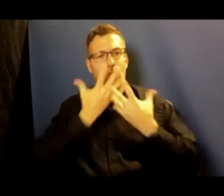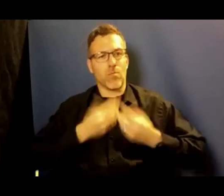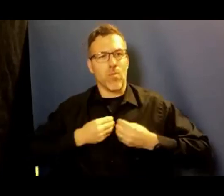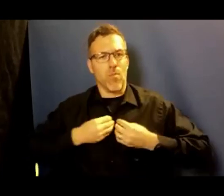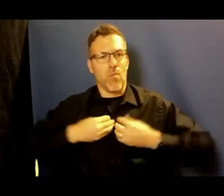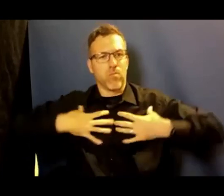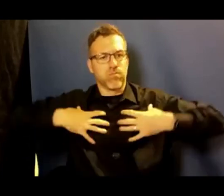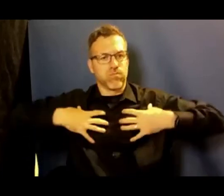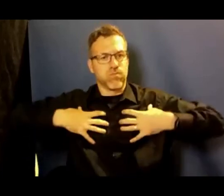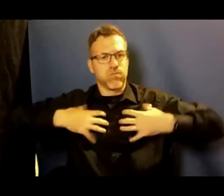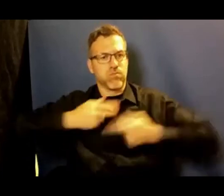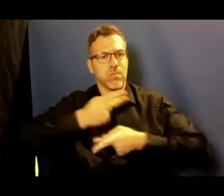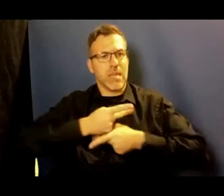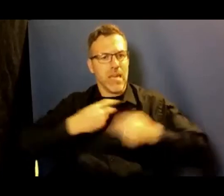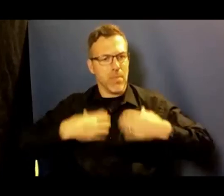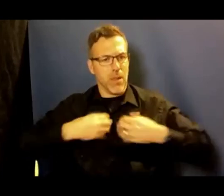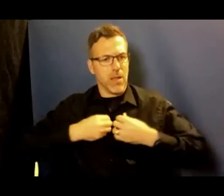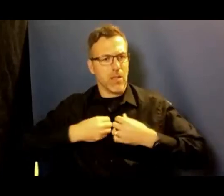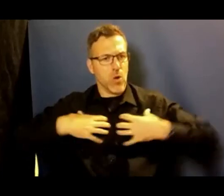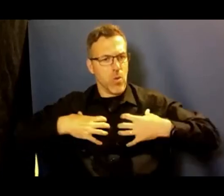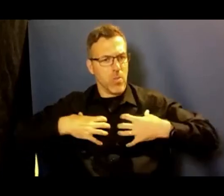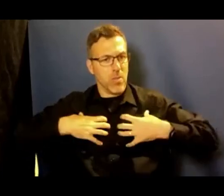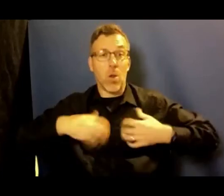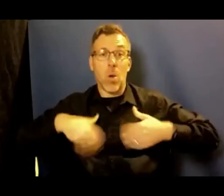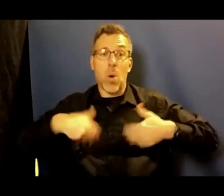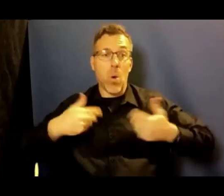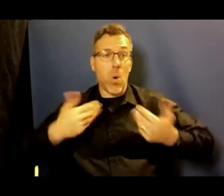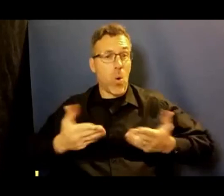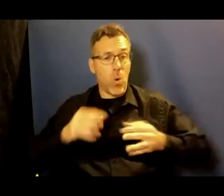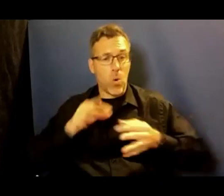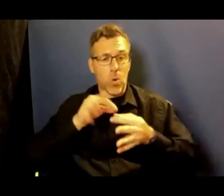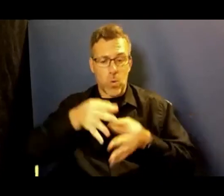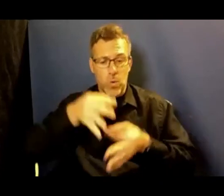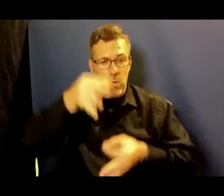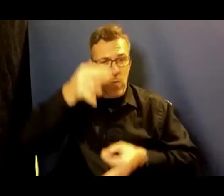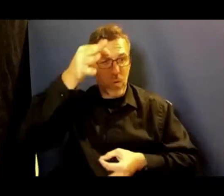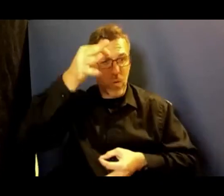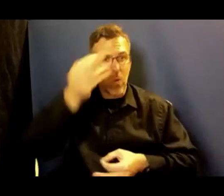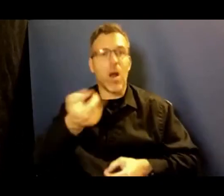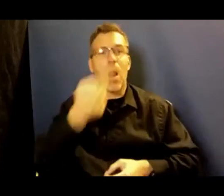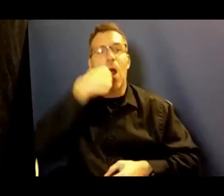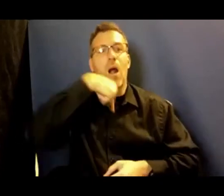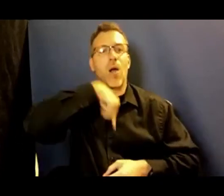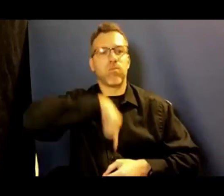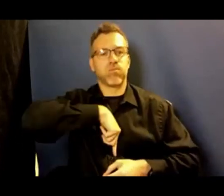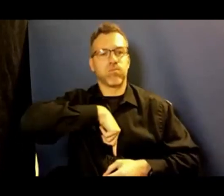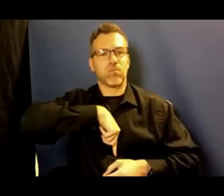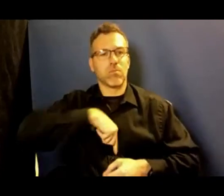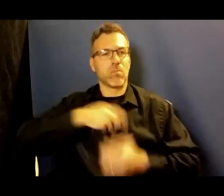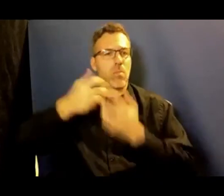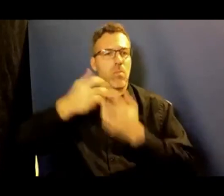Or we actually put a tube down their throat and have a machine do their breathing.